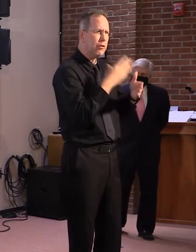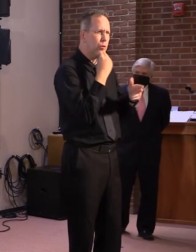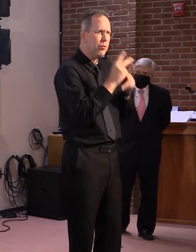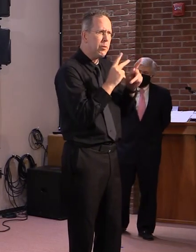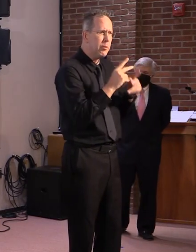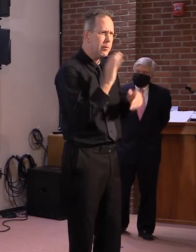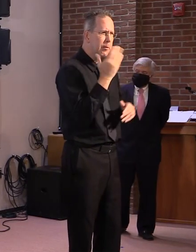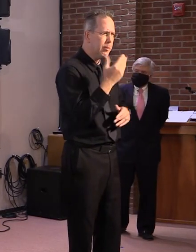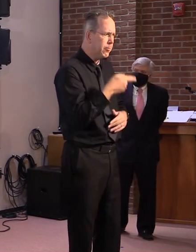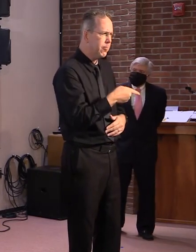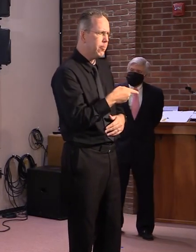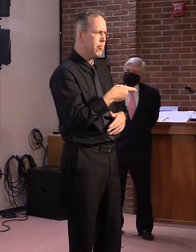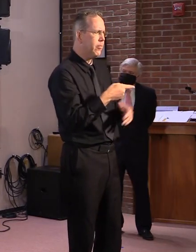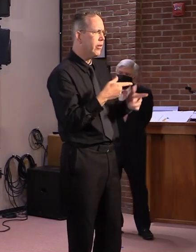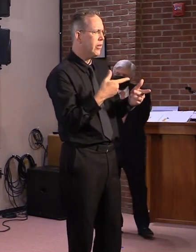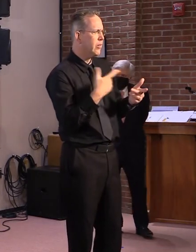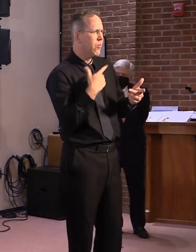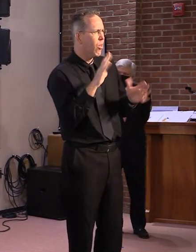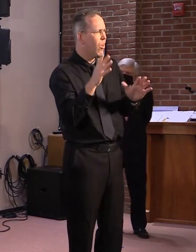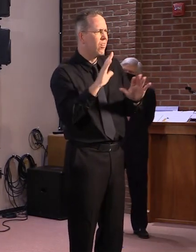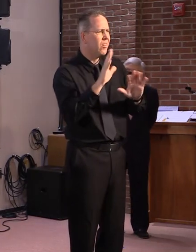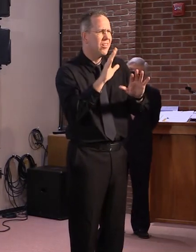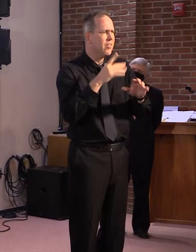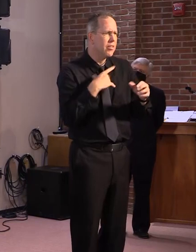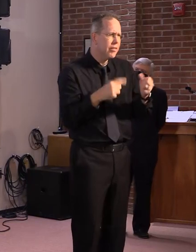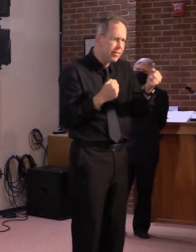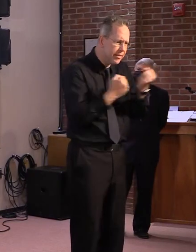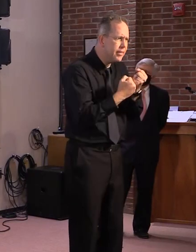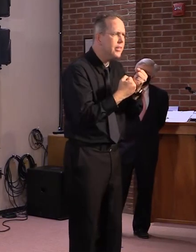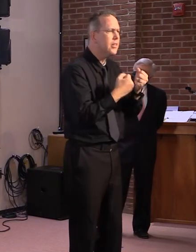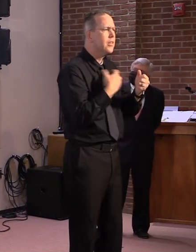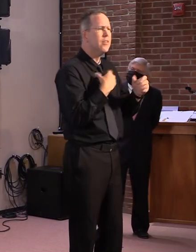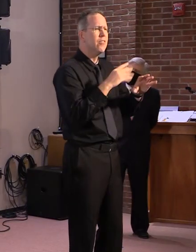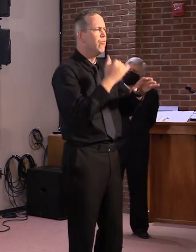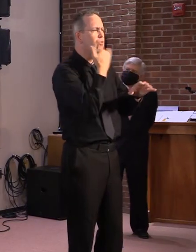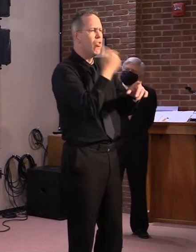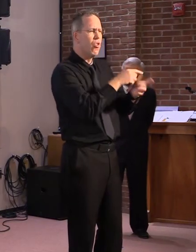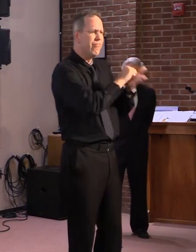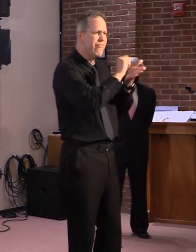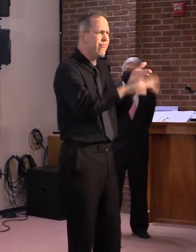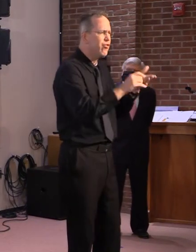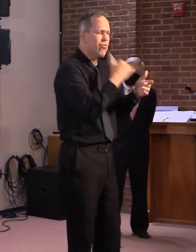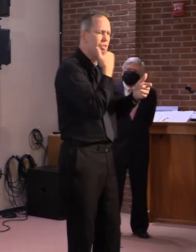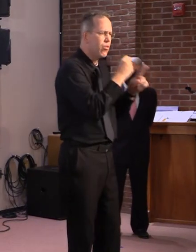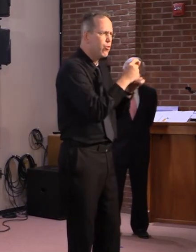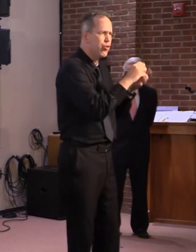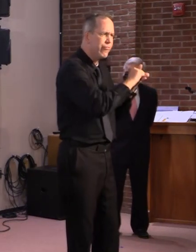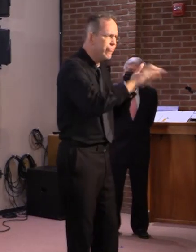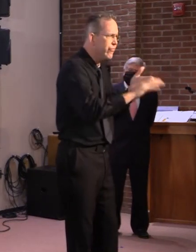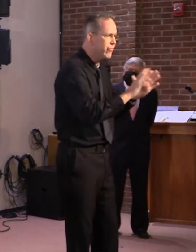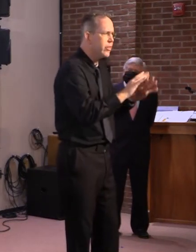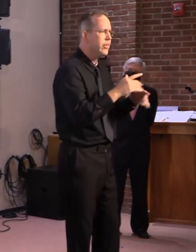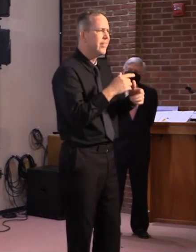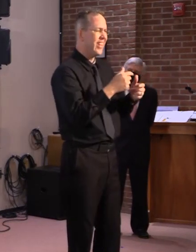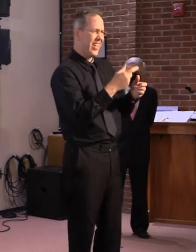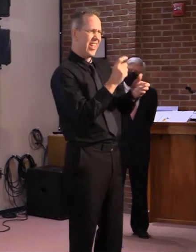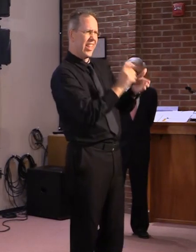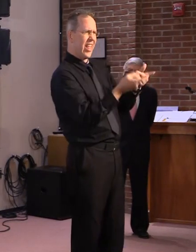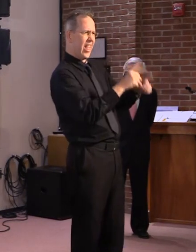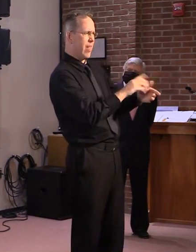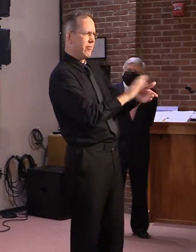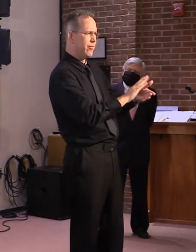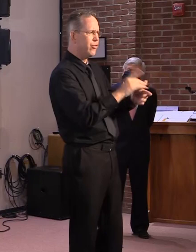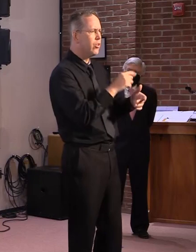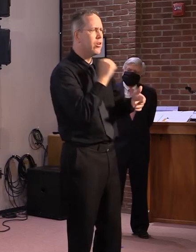that. So again, when this occurs, we have to take action. And again, if